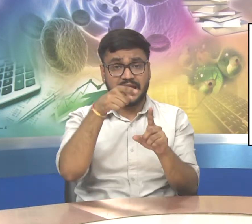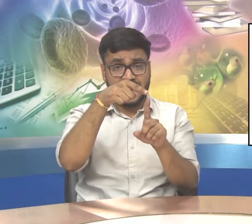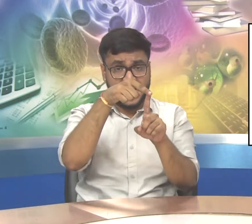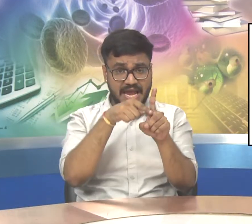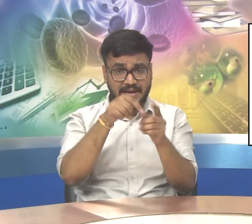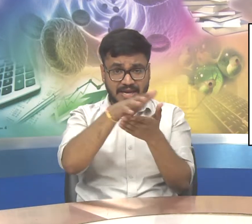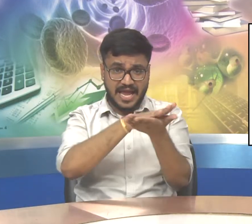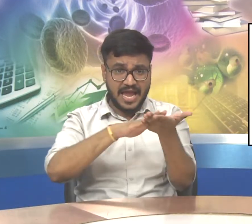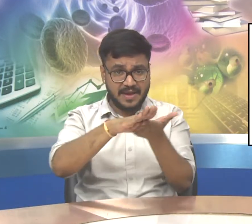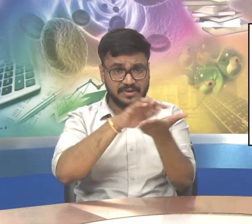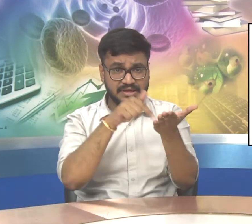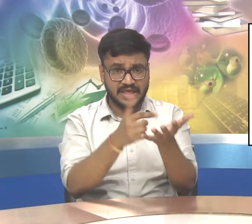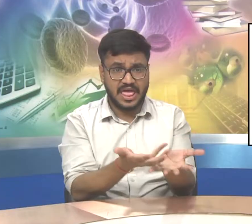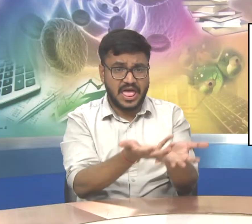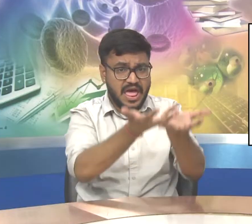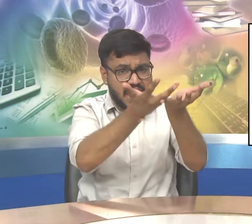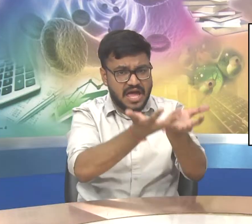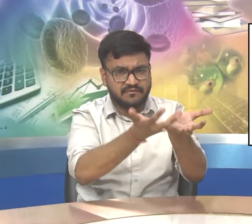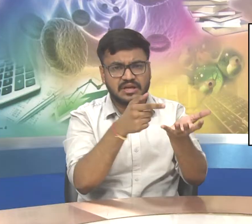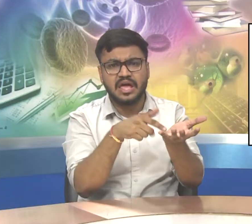In simple words, we can say,